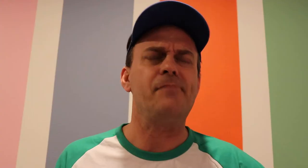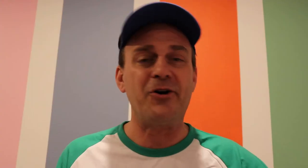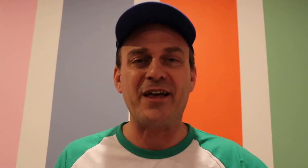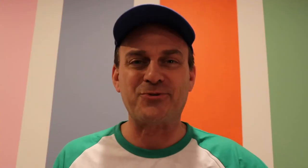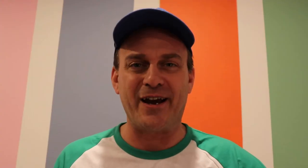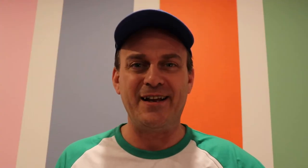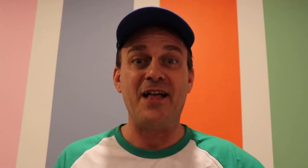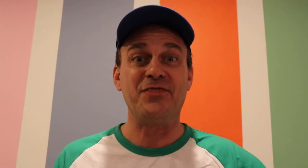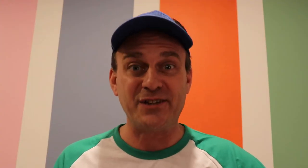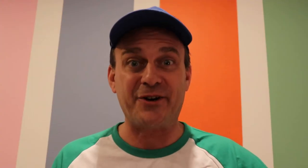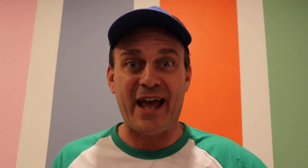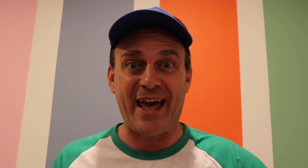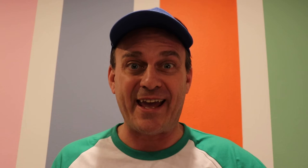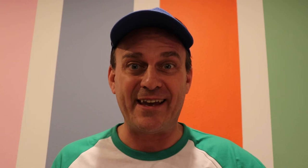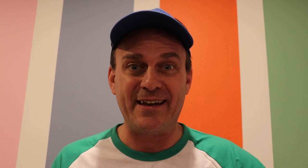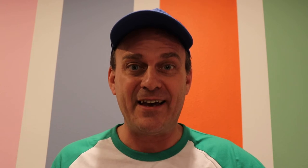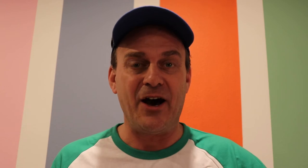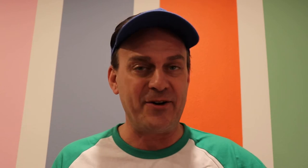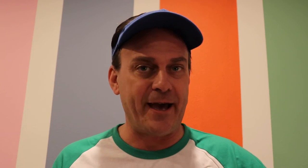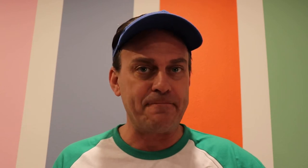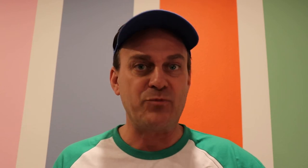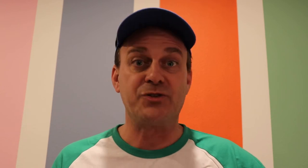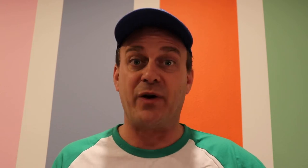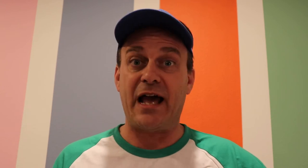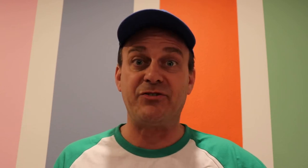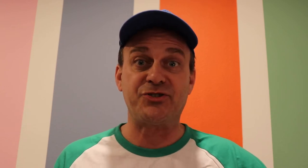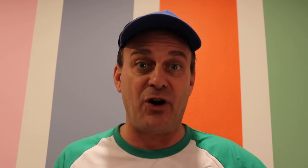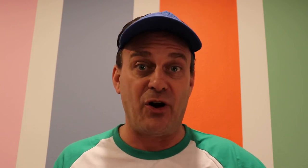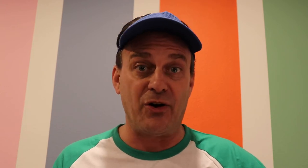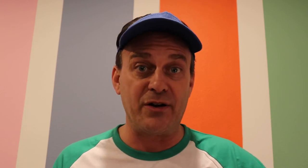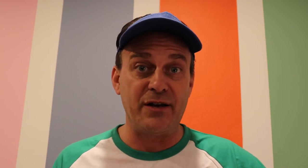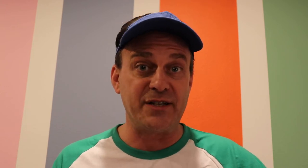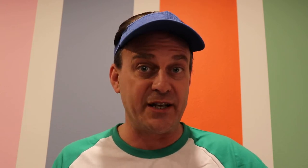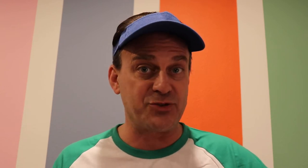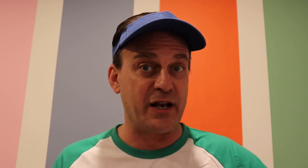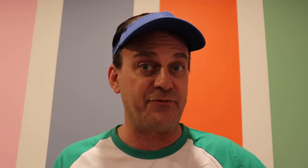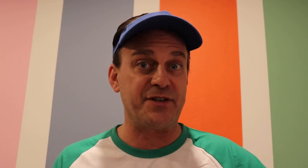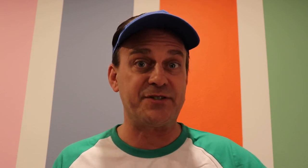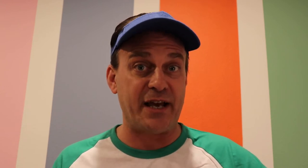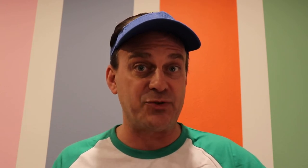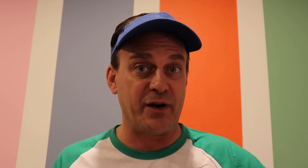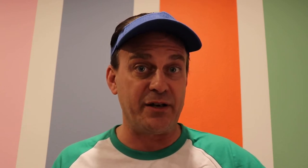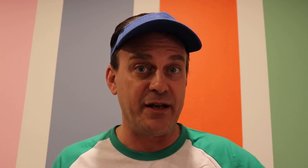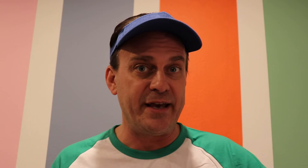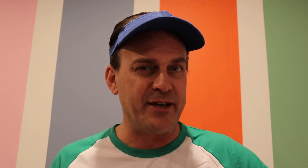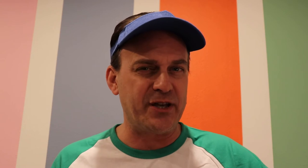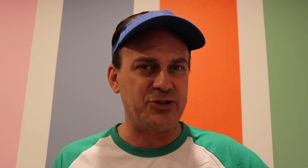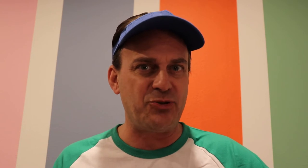Oh, that's right, the letter A. Okay, so I have a song to get us ready for this next one. It'll get you